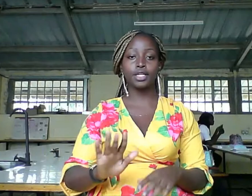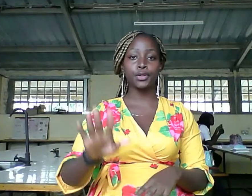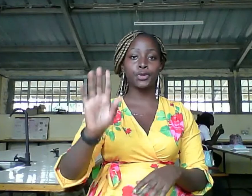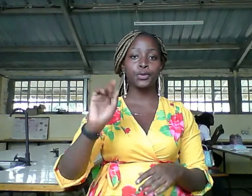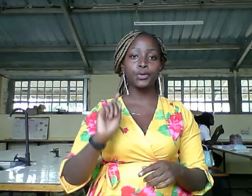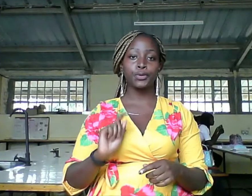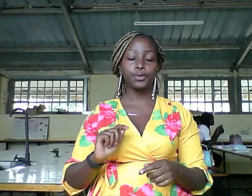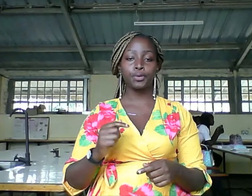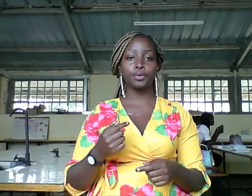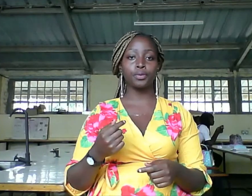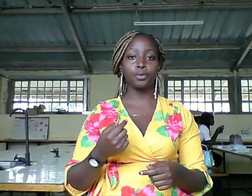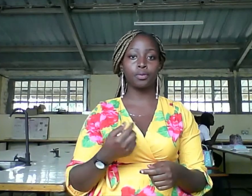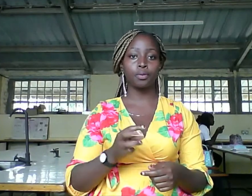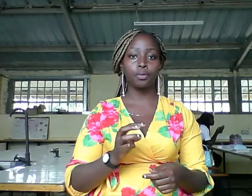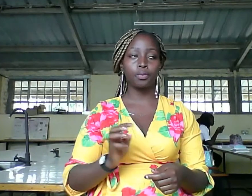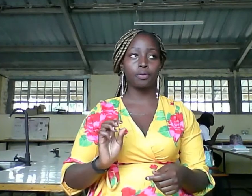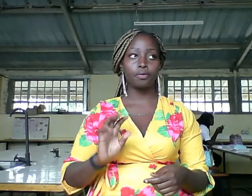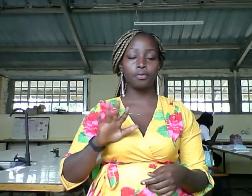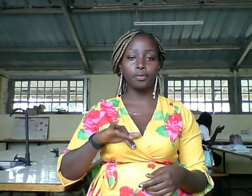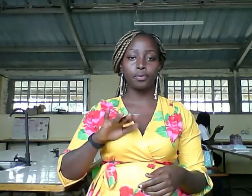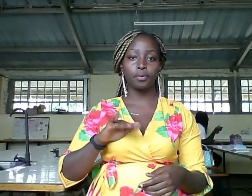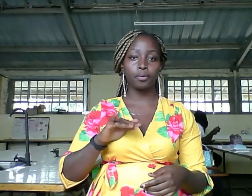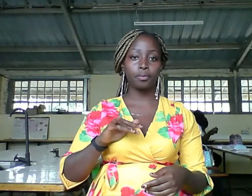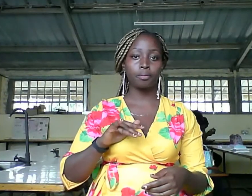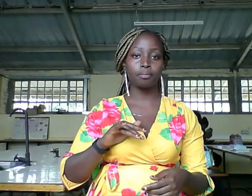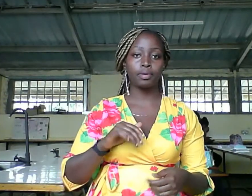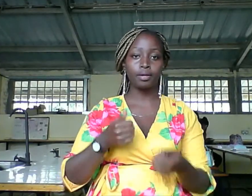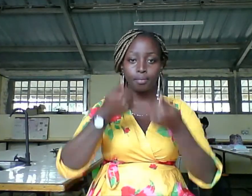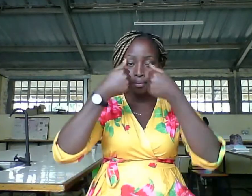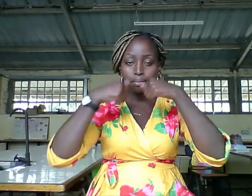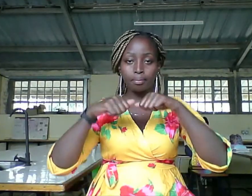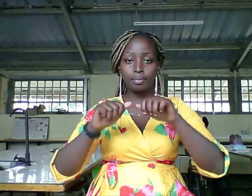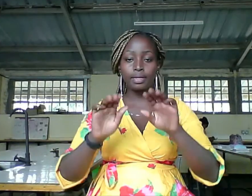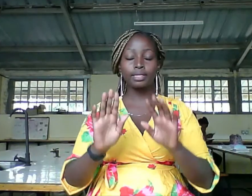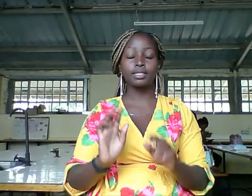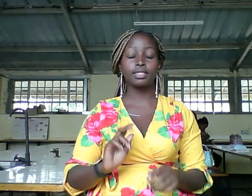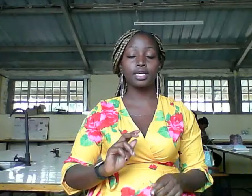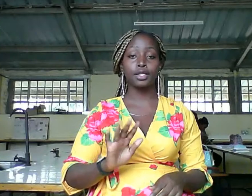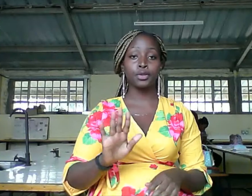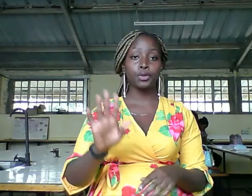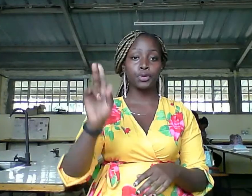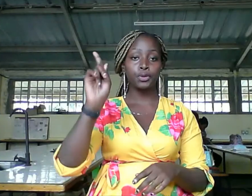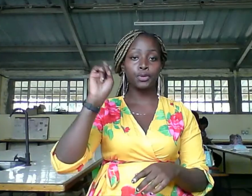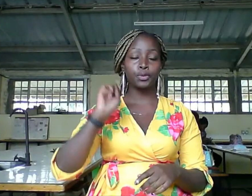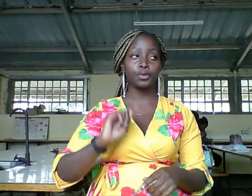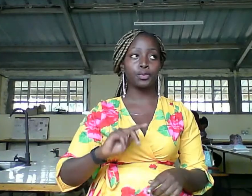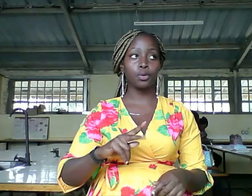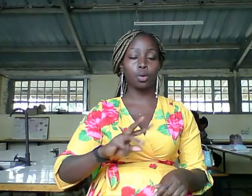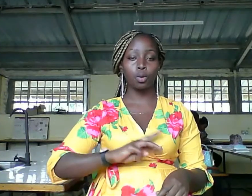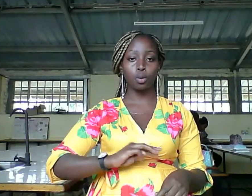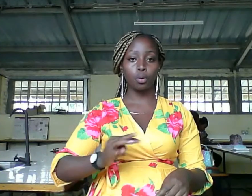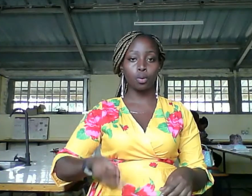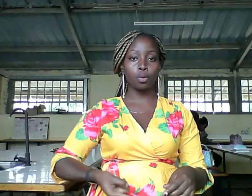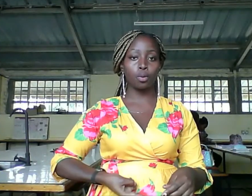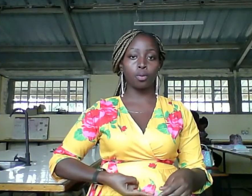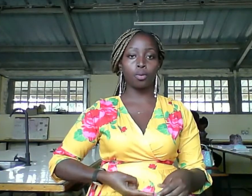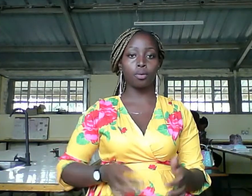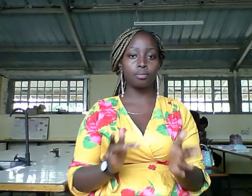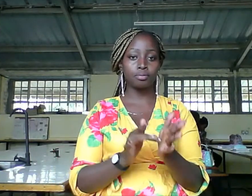and blessed is the fruit of your womb, Jesus. Holy Mary, Mother of God, pray for us